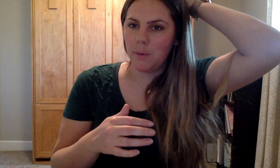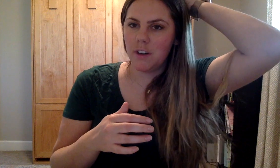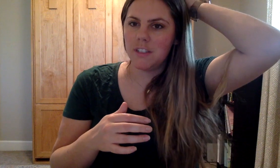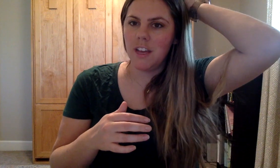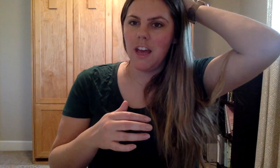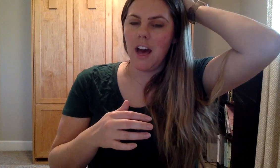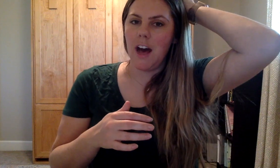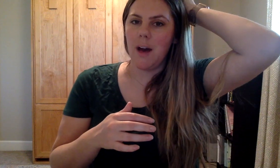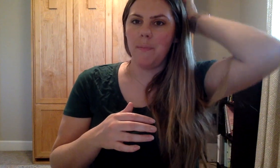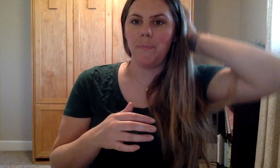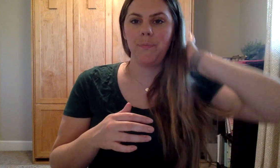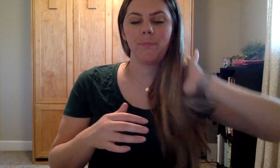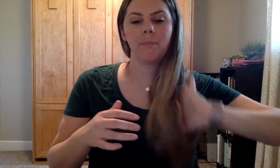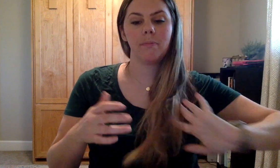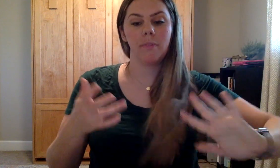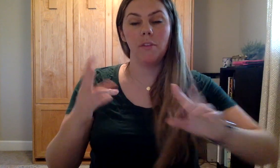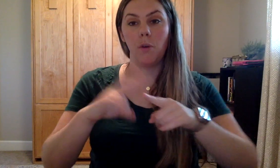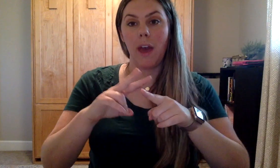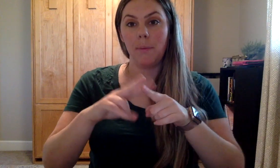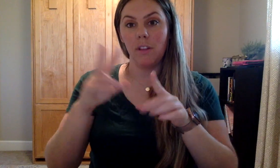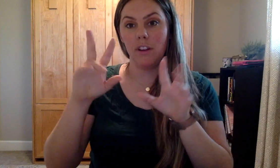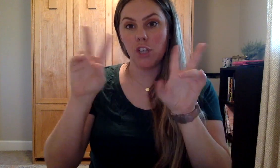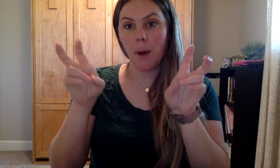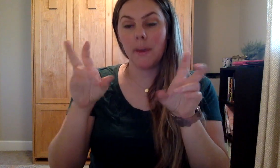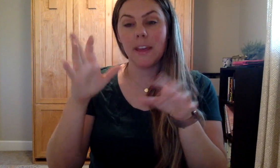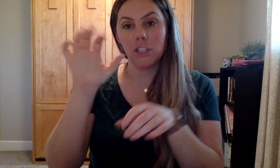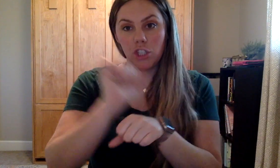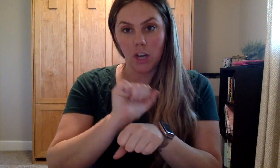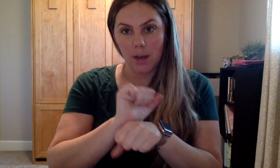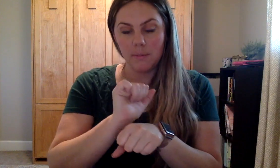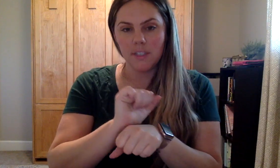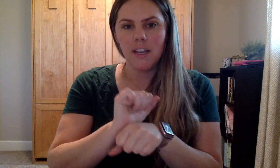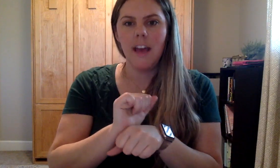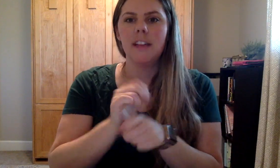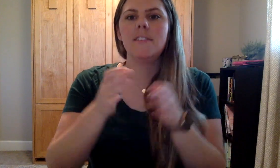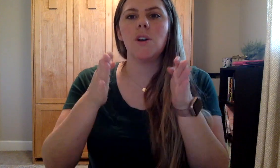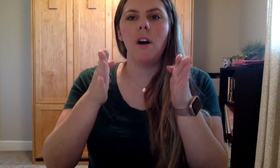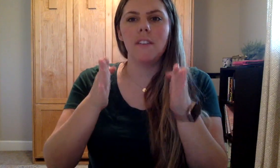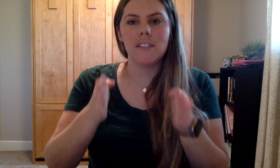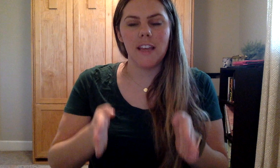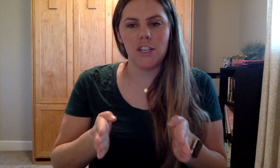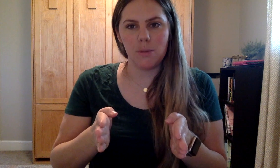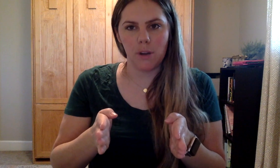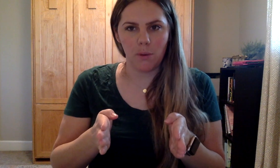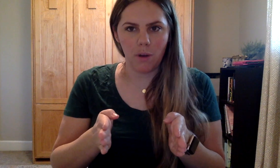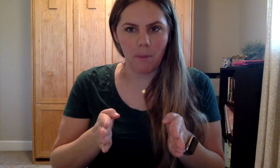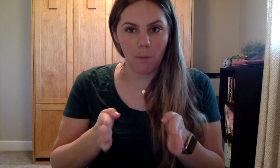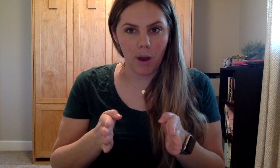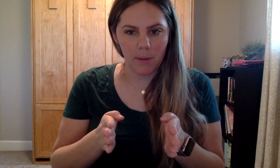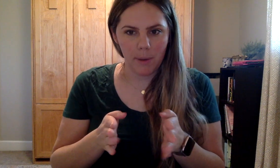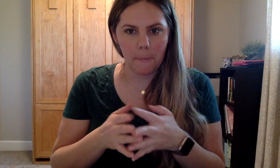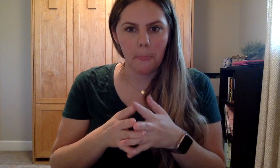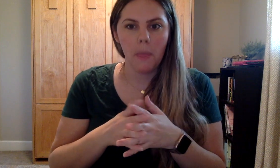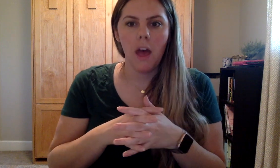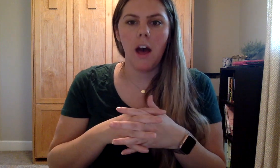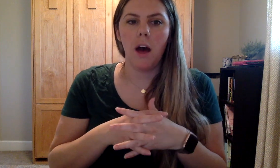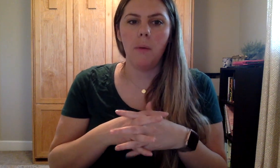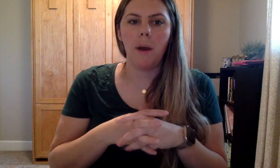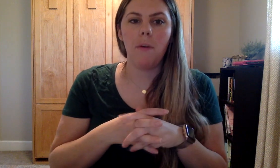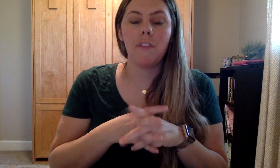words. The vocabulary topic is jobs, and so obviously the agent marker will come up quite a bit. However, there